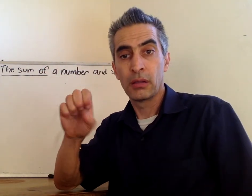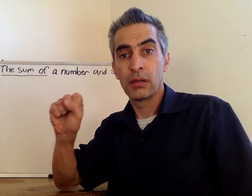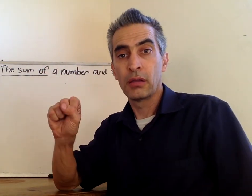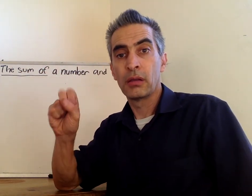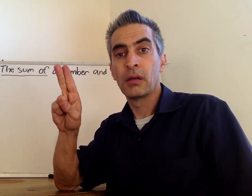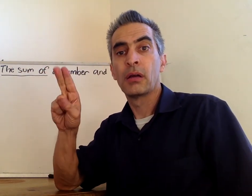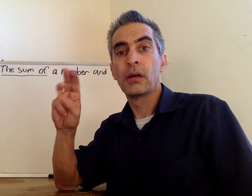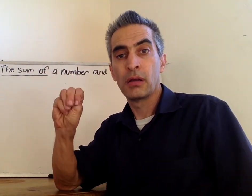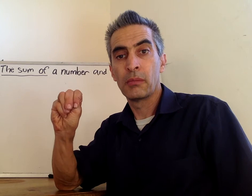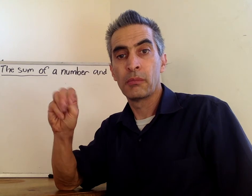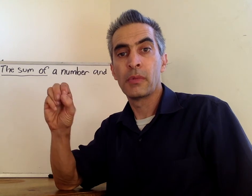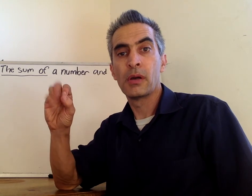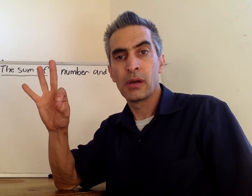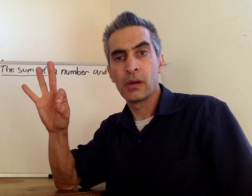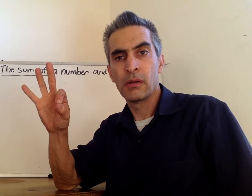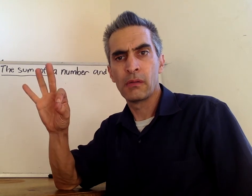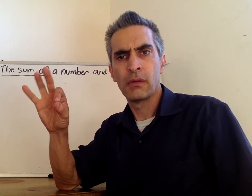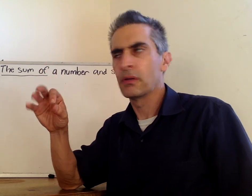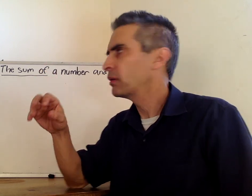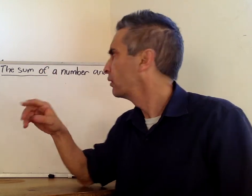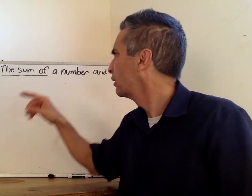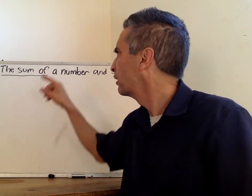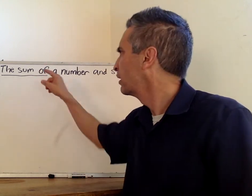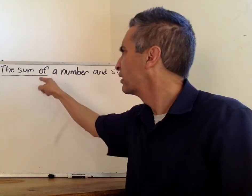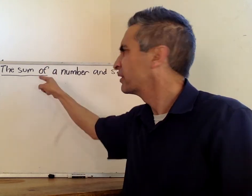These three words. Well, what exactly do they mean?